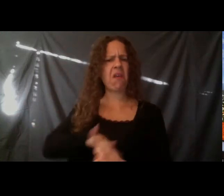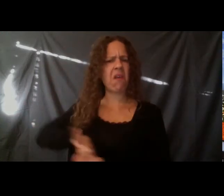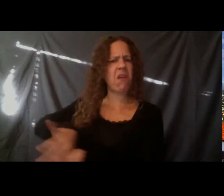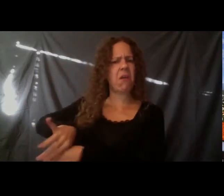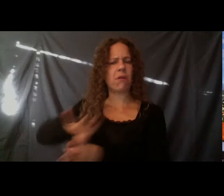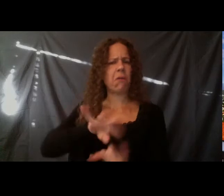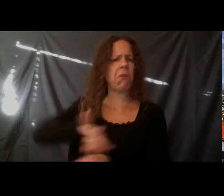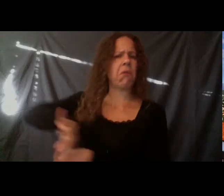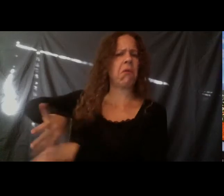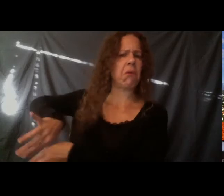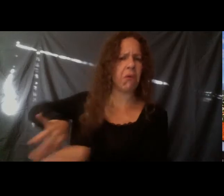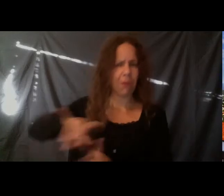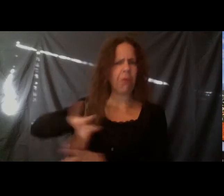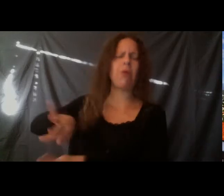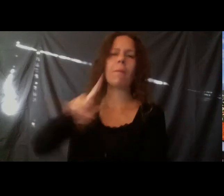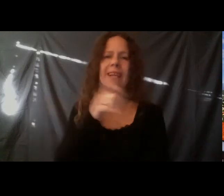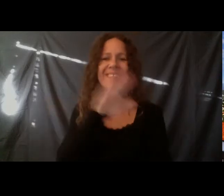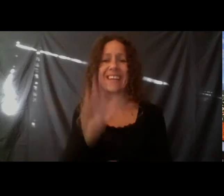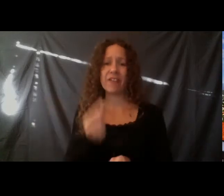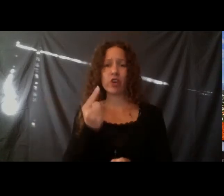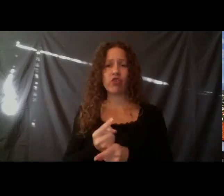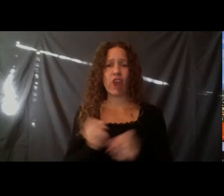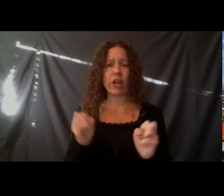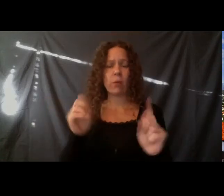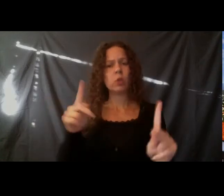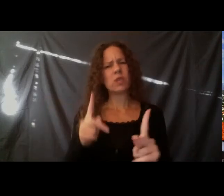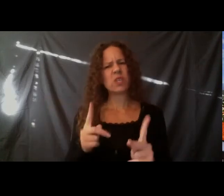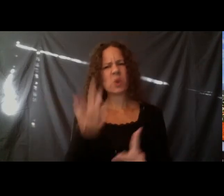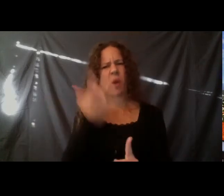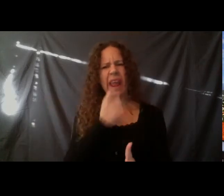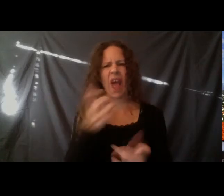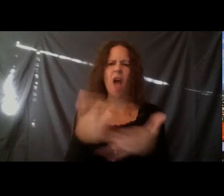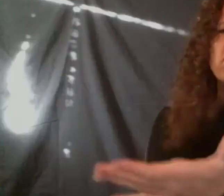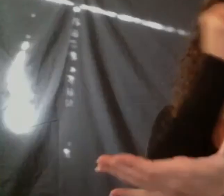way because, you know, it's never the right time. Let's do it now. Thanks a lot.